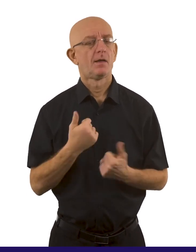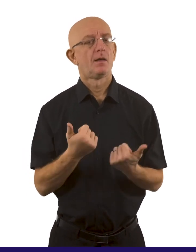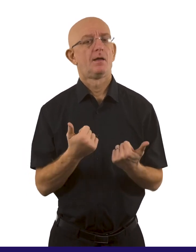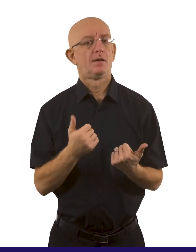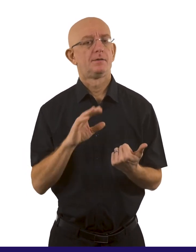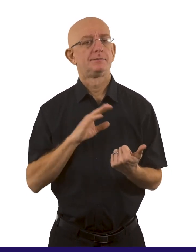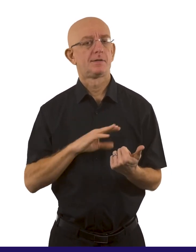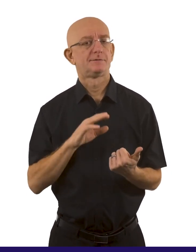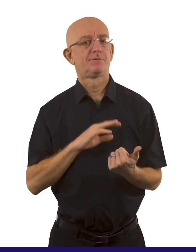Very satisfied.